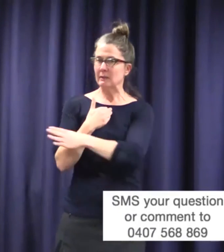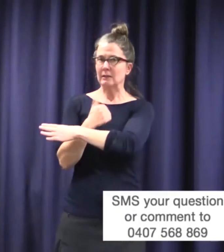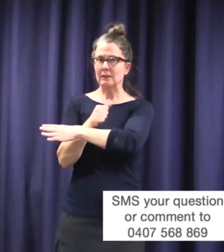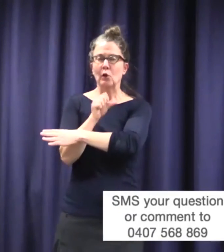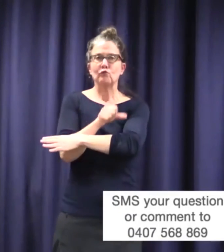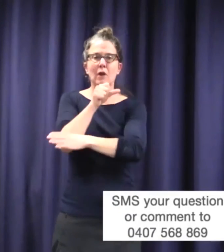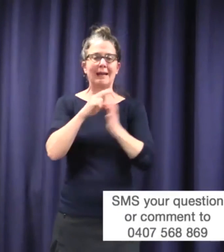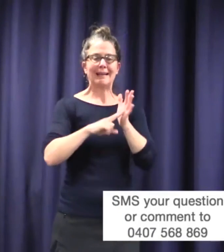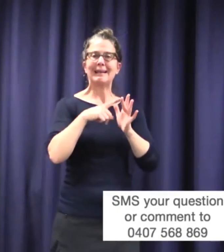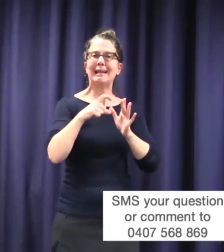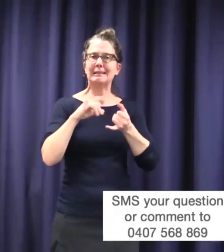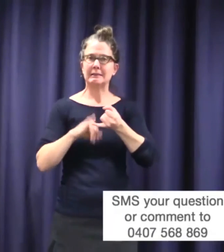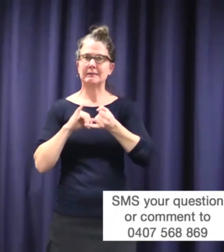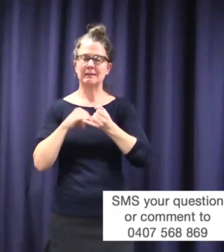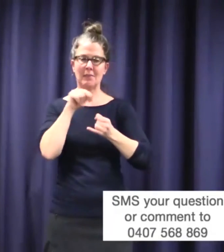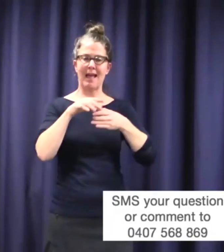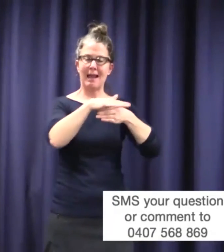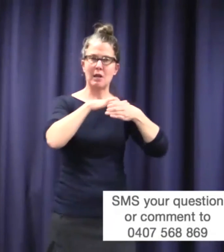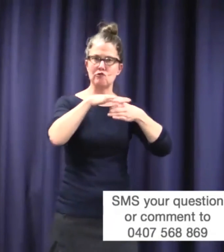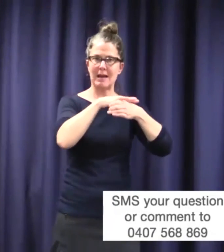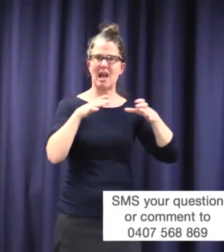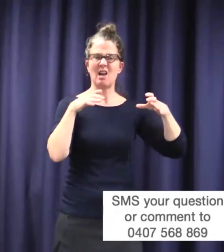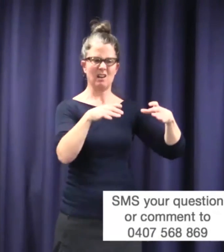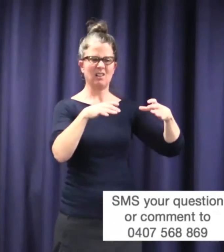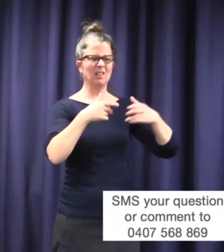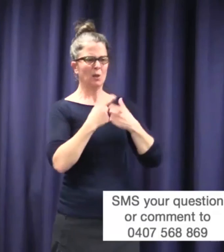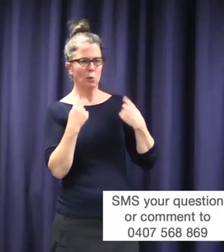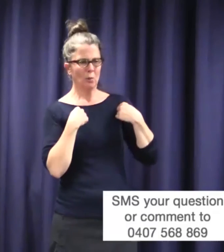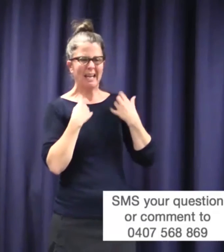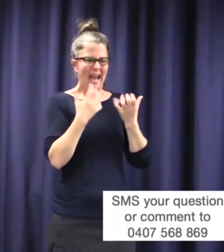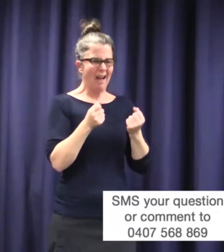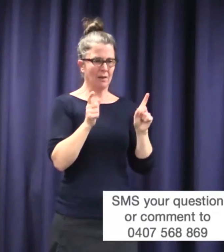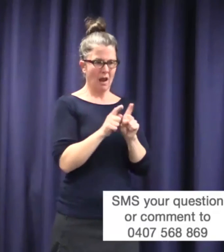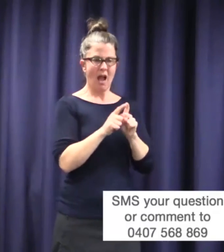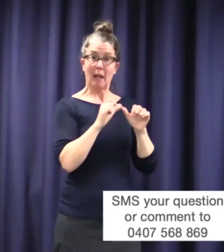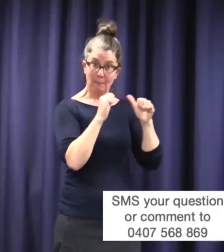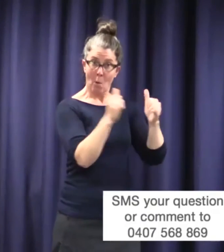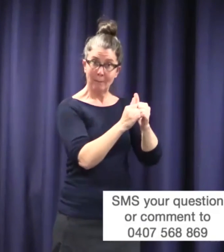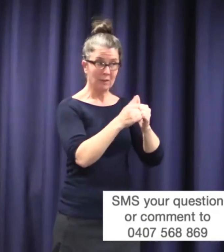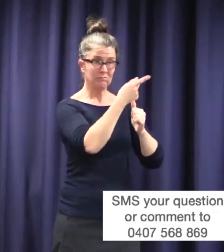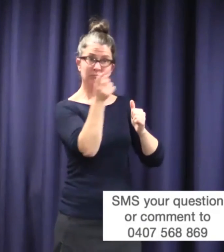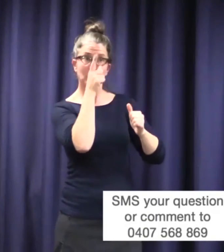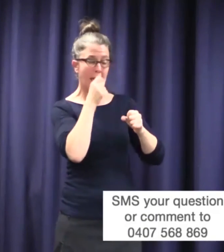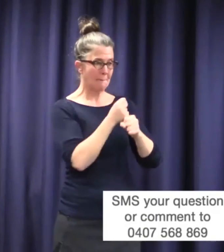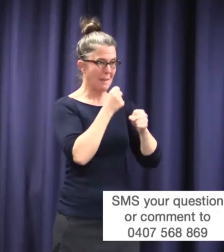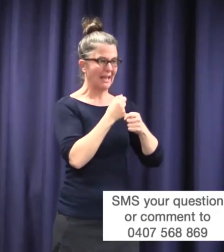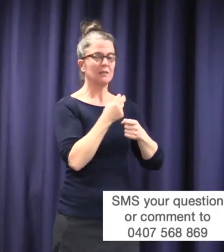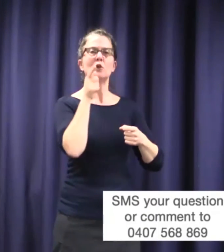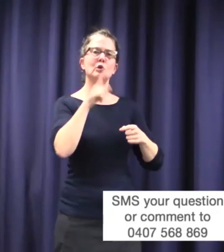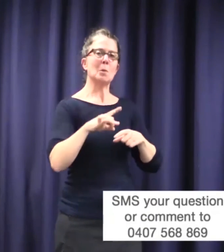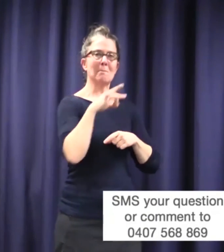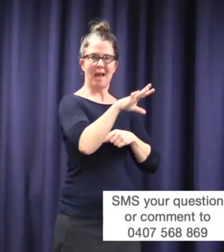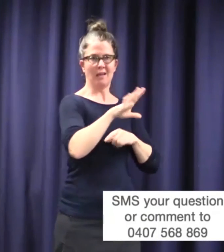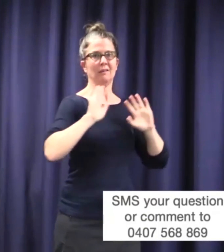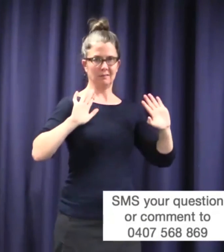So NICS is an area where we process fee-for-service appointments that are not